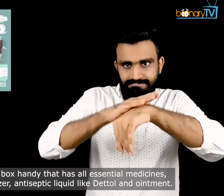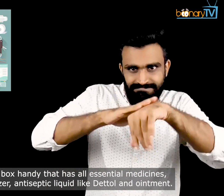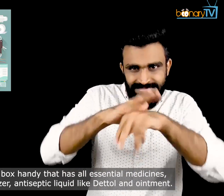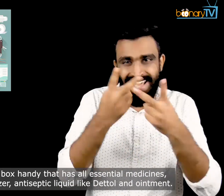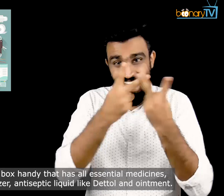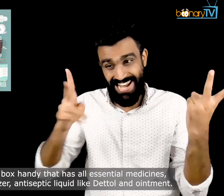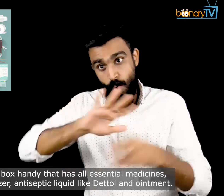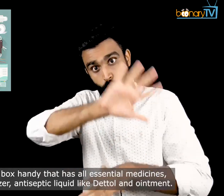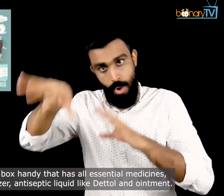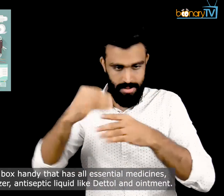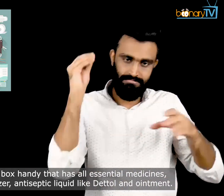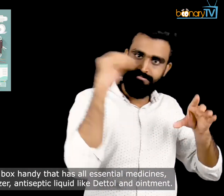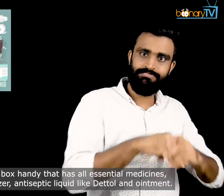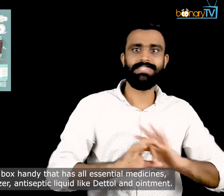Dettol and ointment.